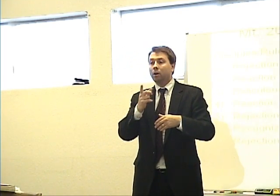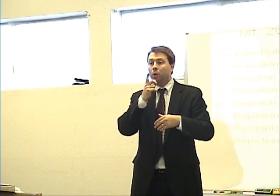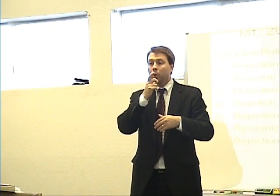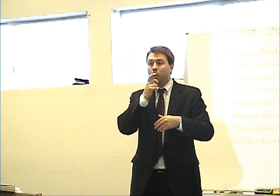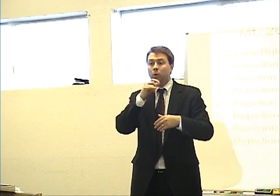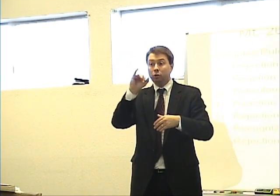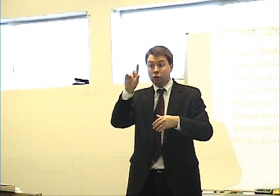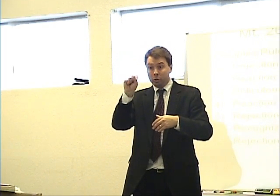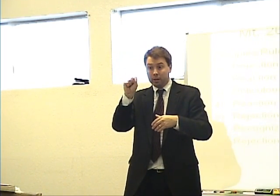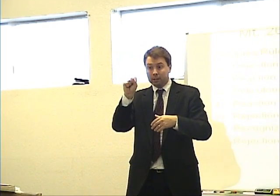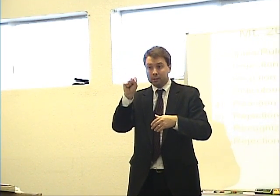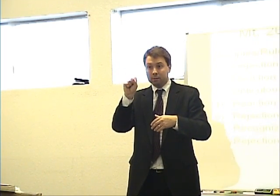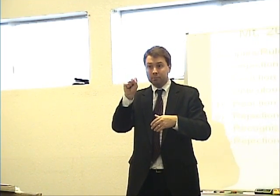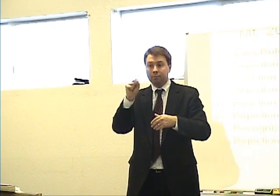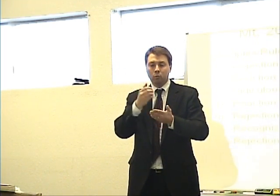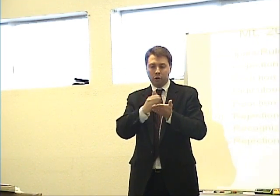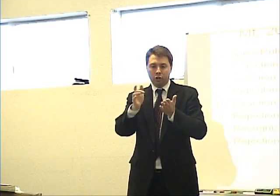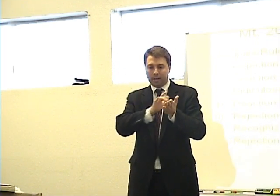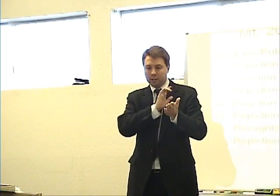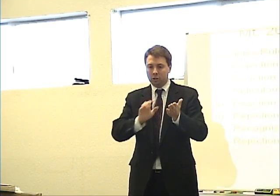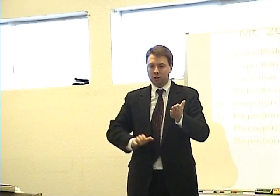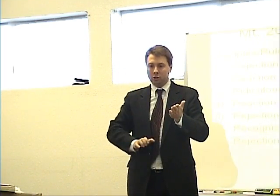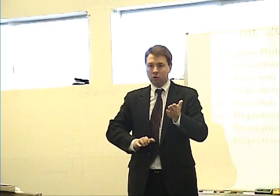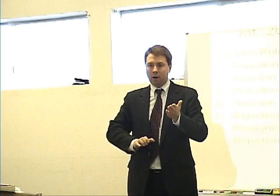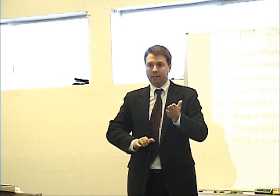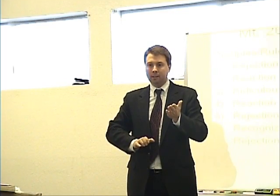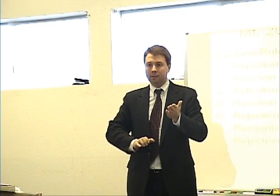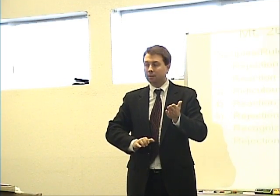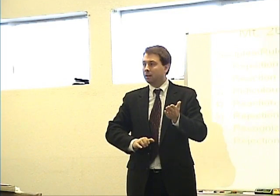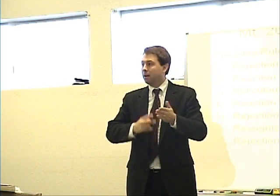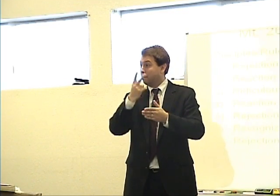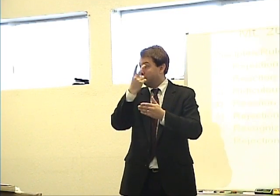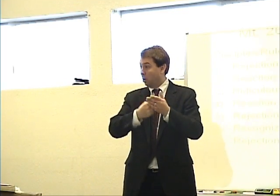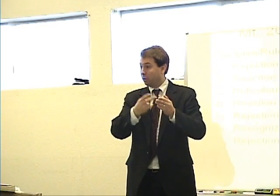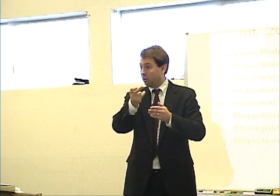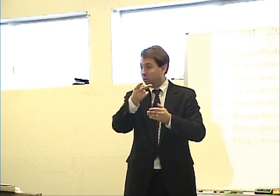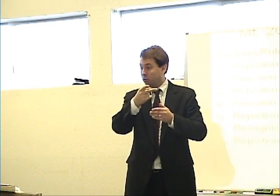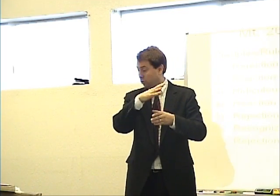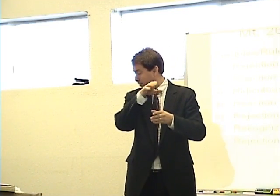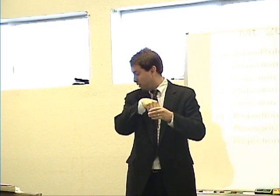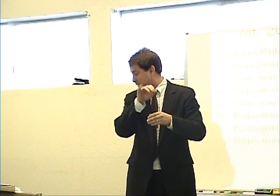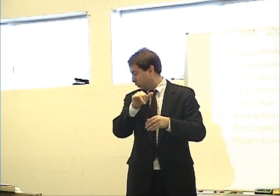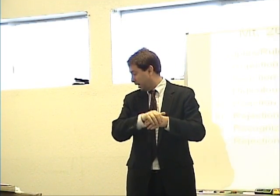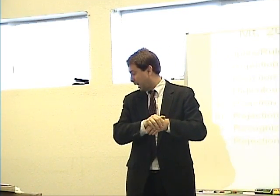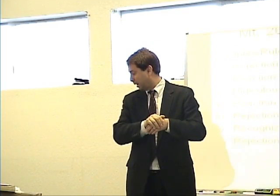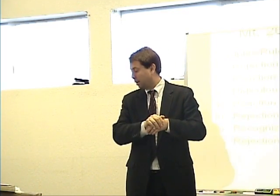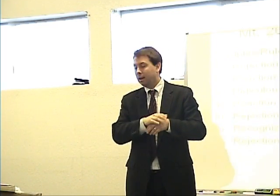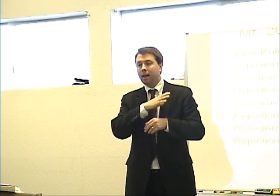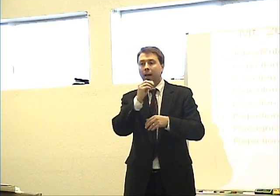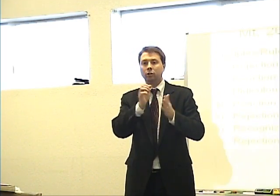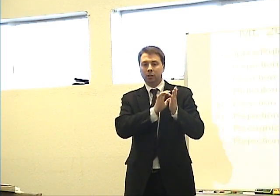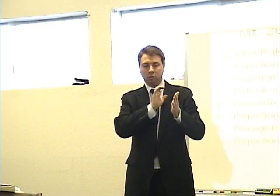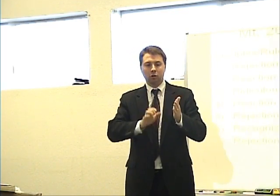who Judas rejecting Jesus Christ. Both of those two involved with that. And Jesus